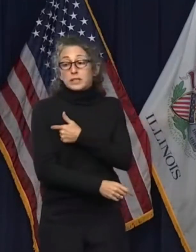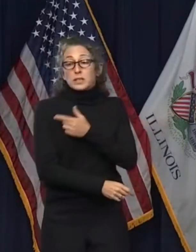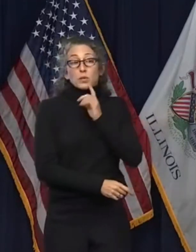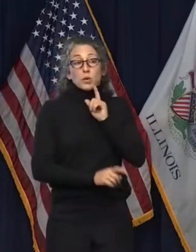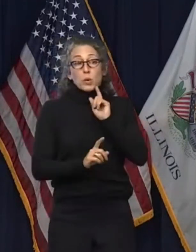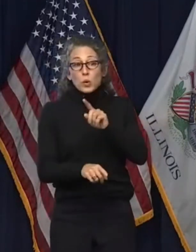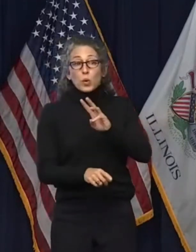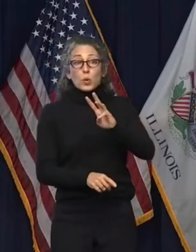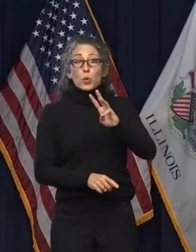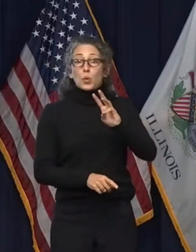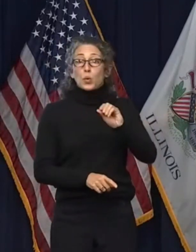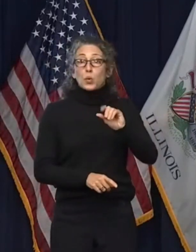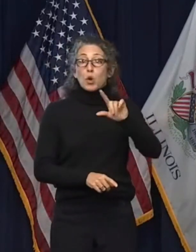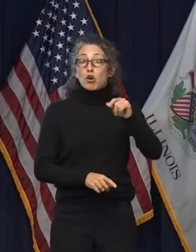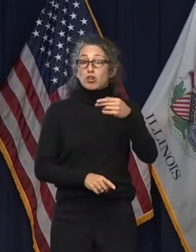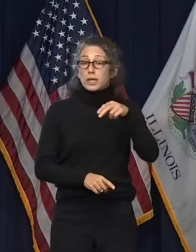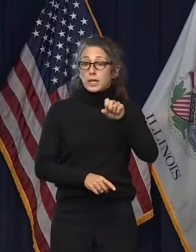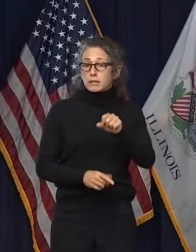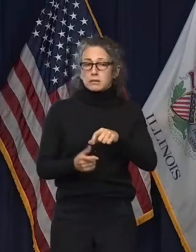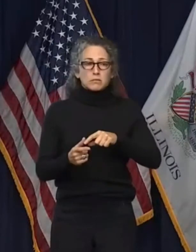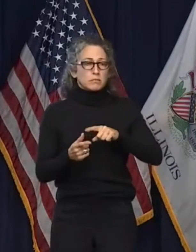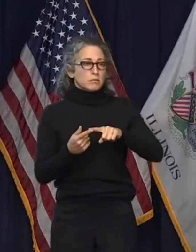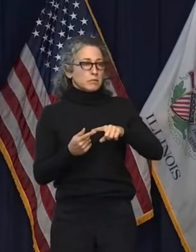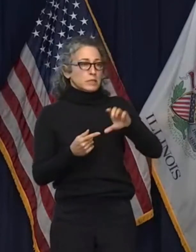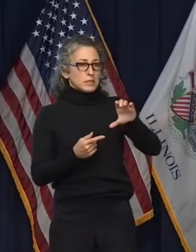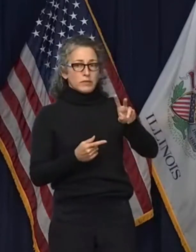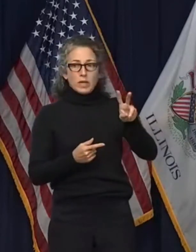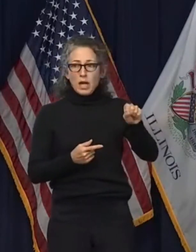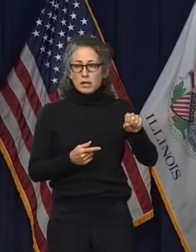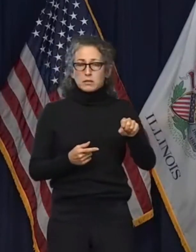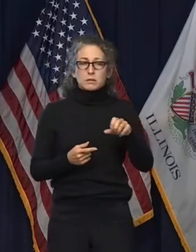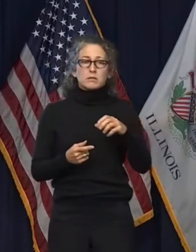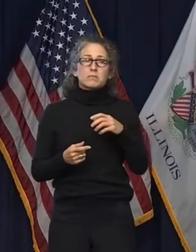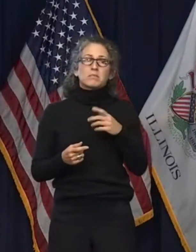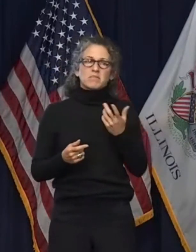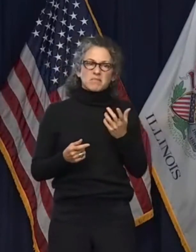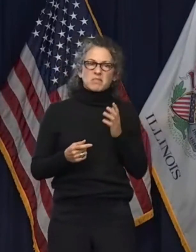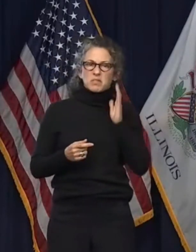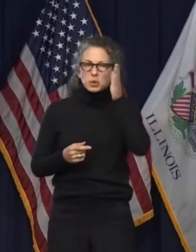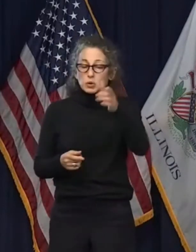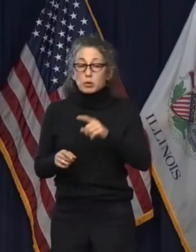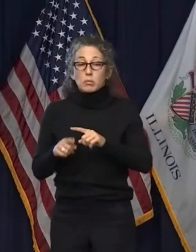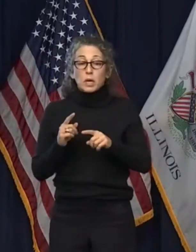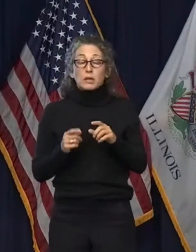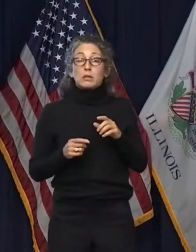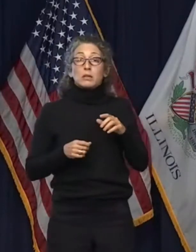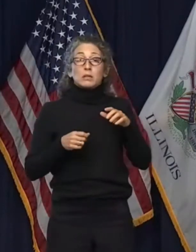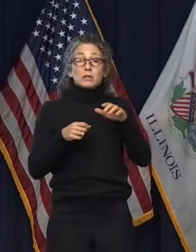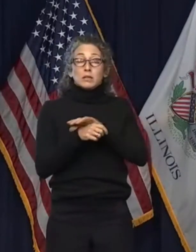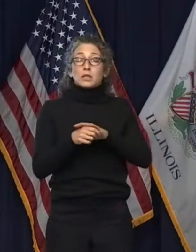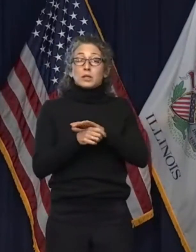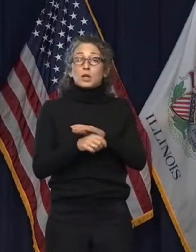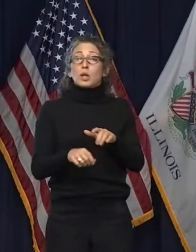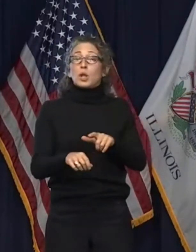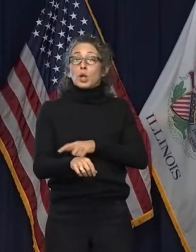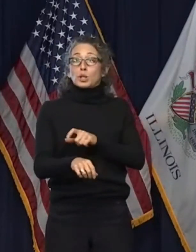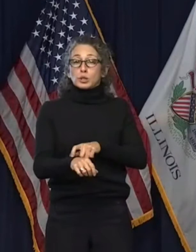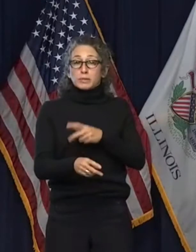CVS. For these strike teams, we understand that are going to go to the long-term care facilities. Right. Is that being coordinated by the state? Is that part of